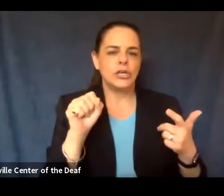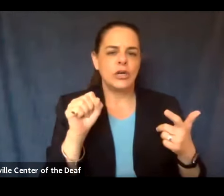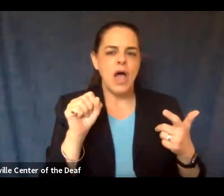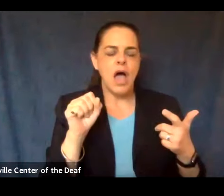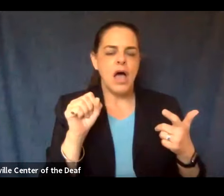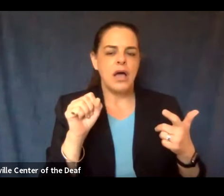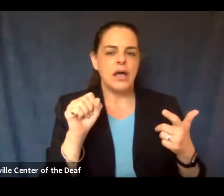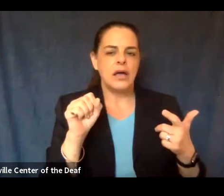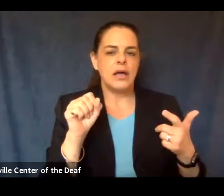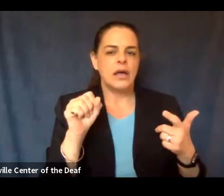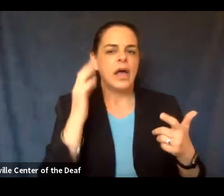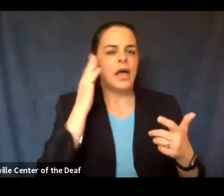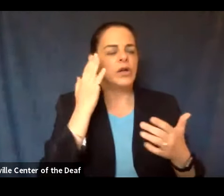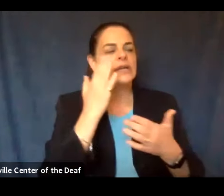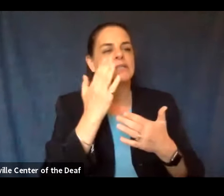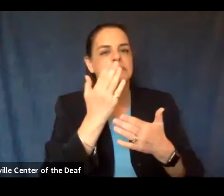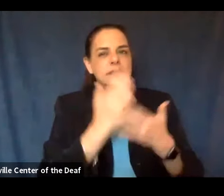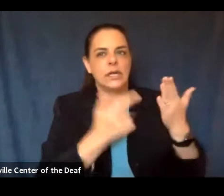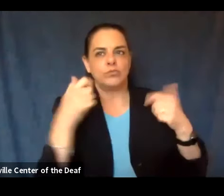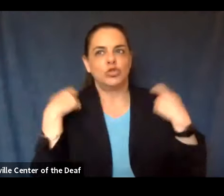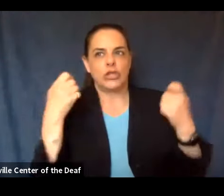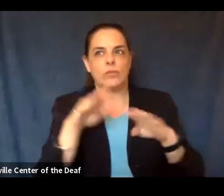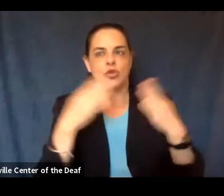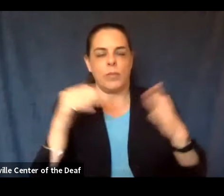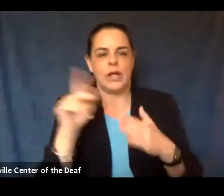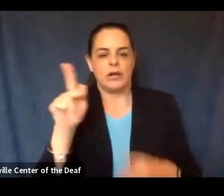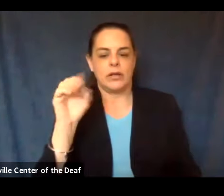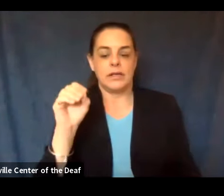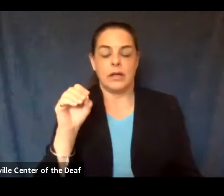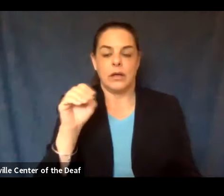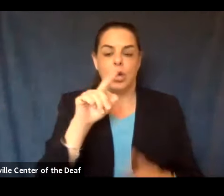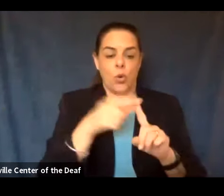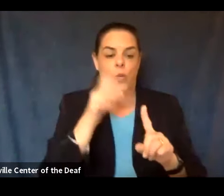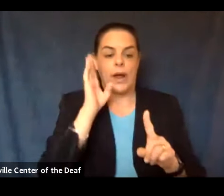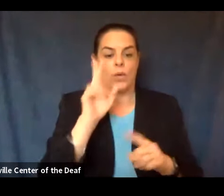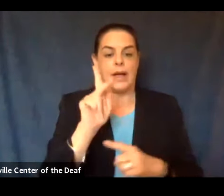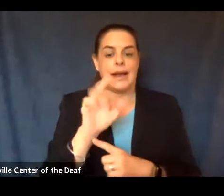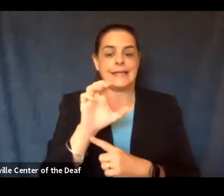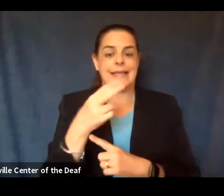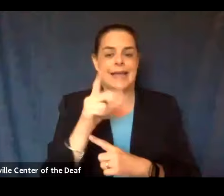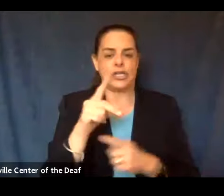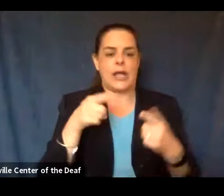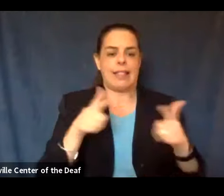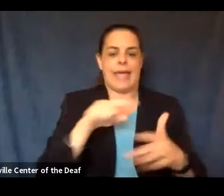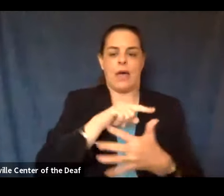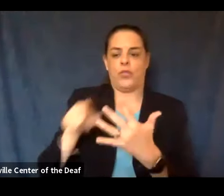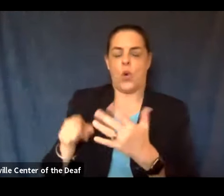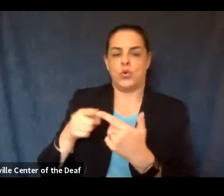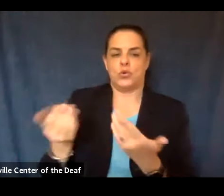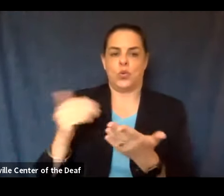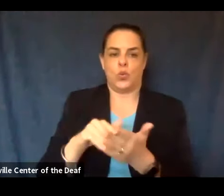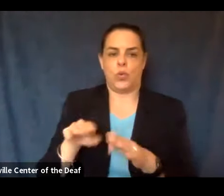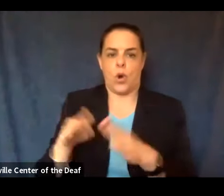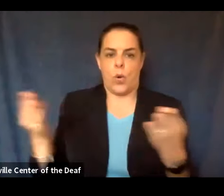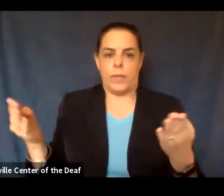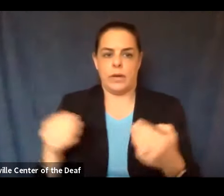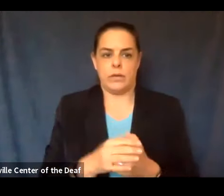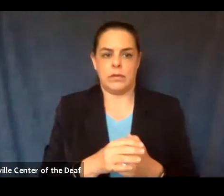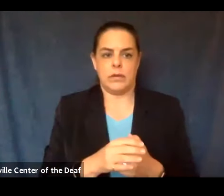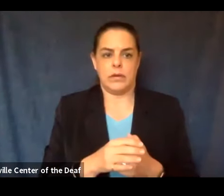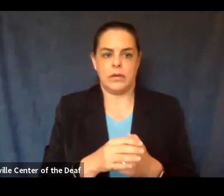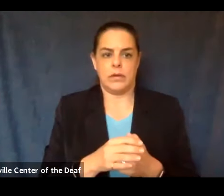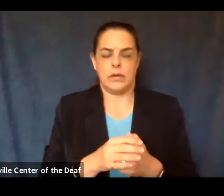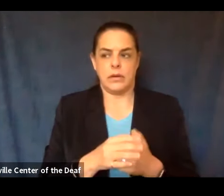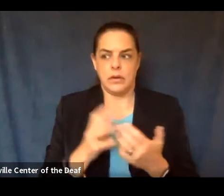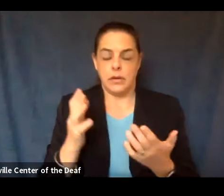gyms have reopened in Knox County. When will KCHD allow these venues to reopen? In allowing